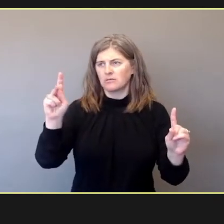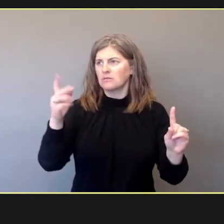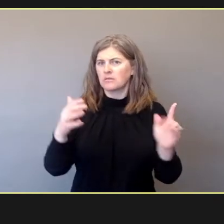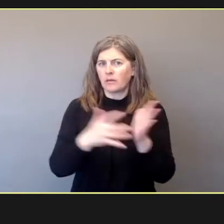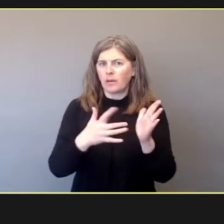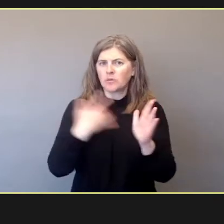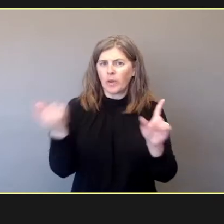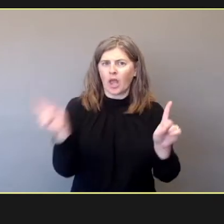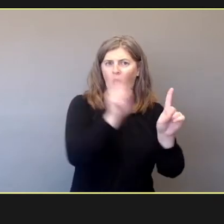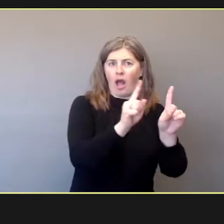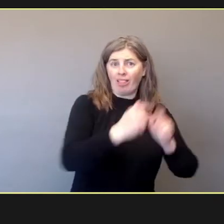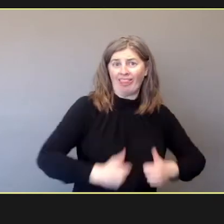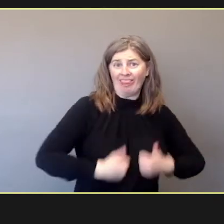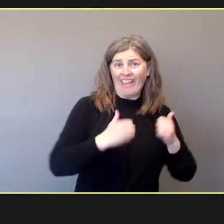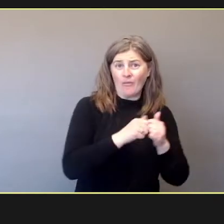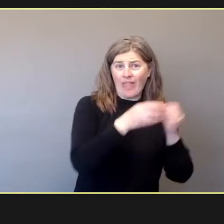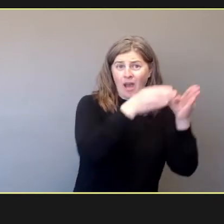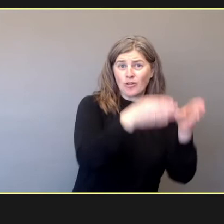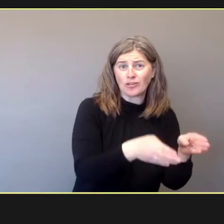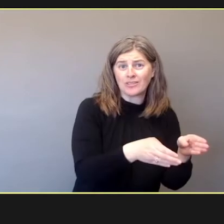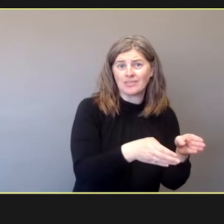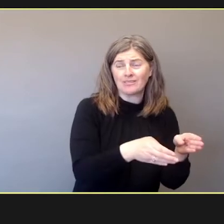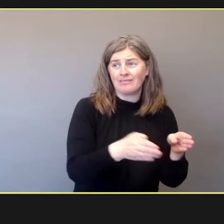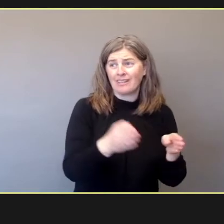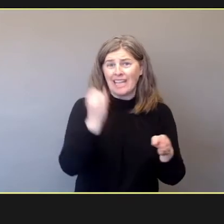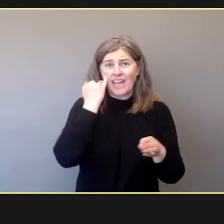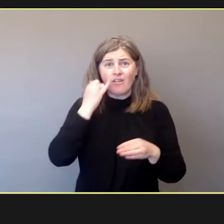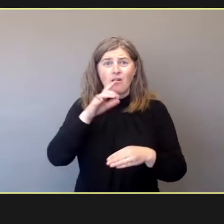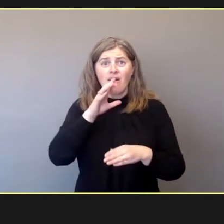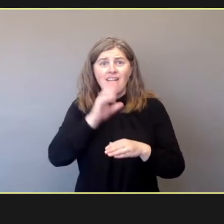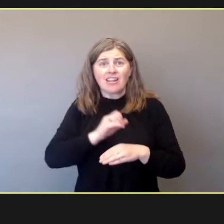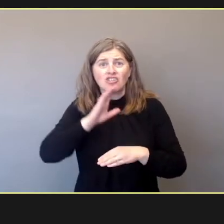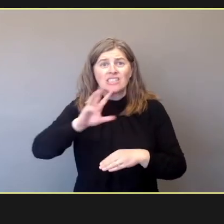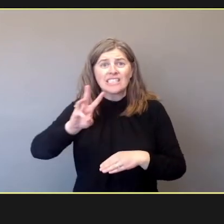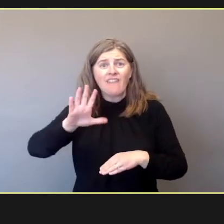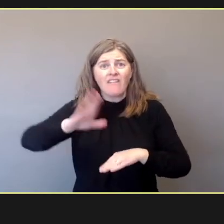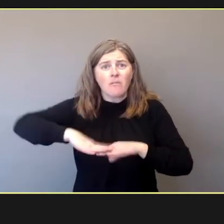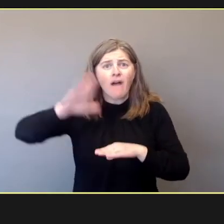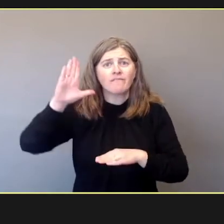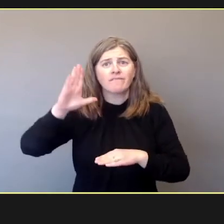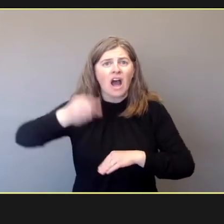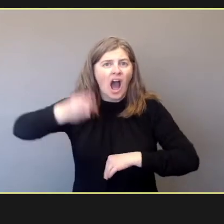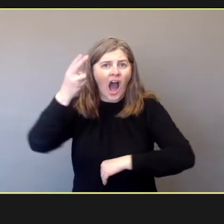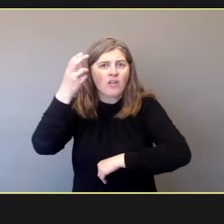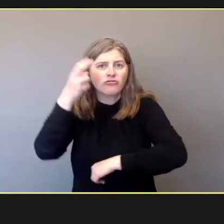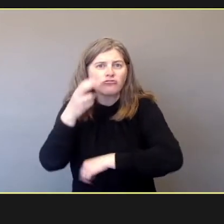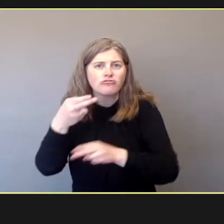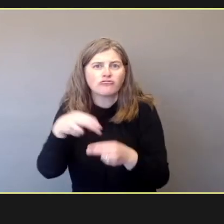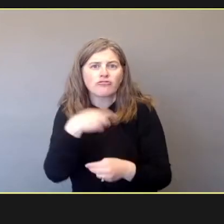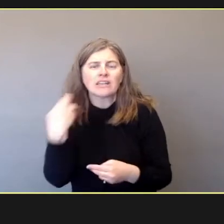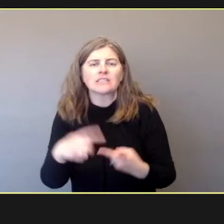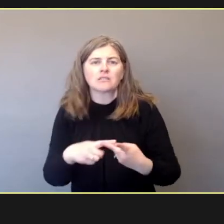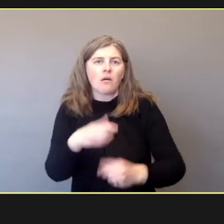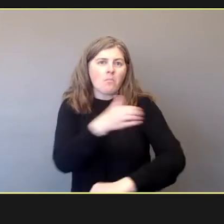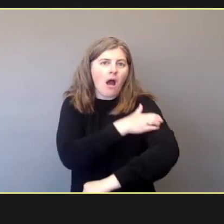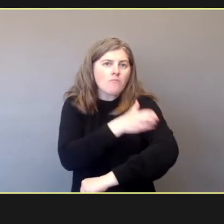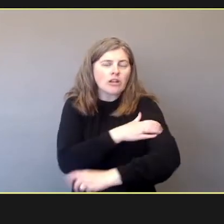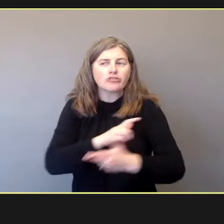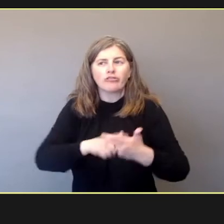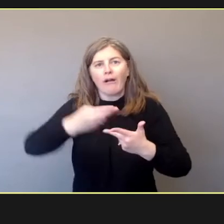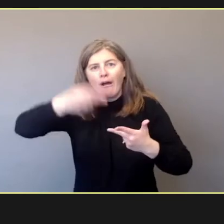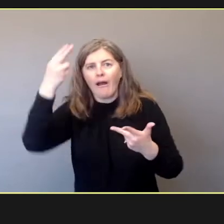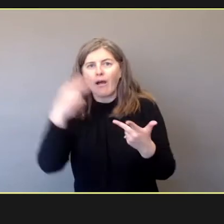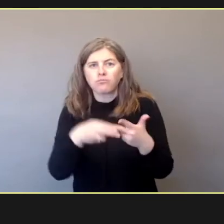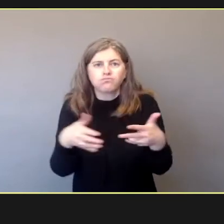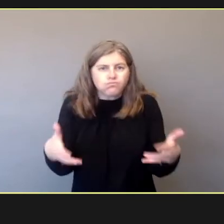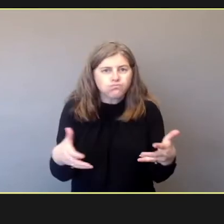those people. I mean, every person over 65 is at a higher risk. Everybody with high blood pressure, everyone who's obese. And so this